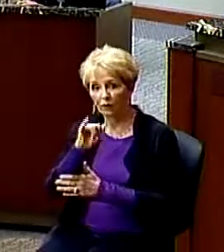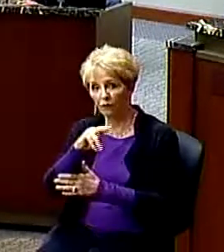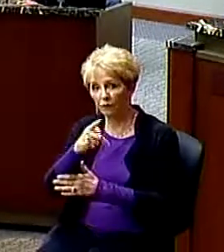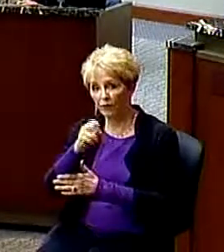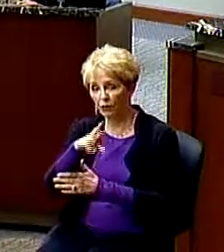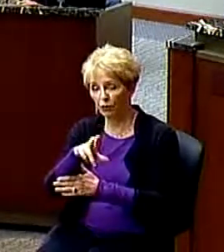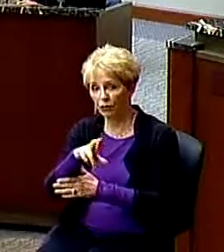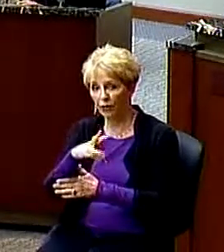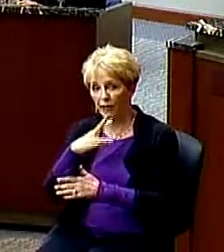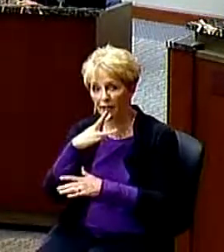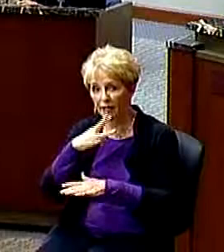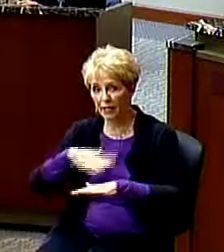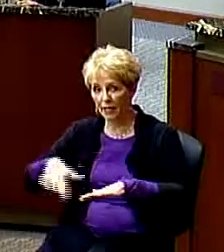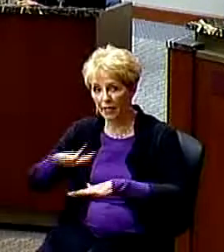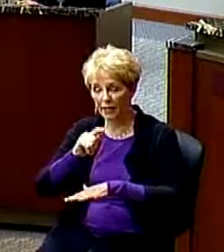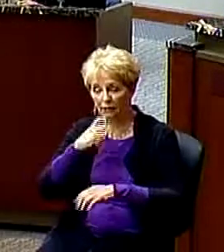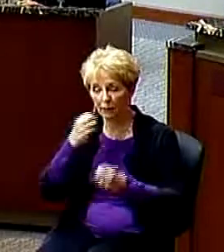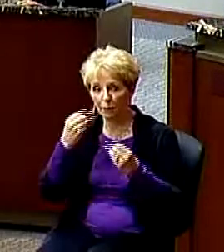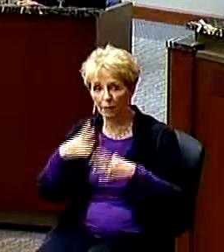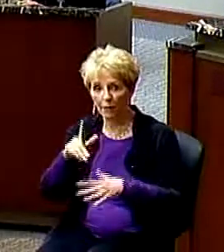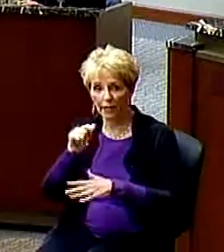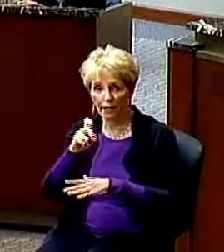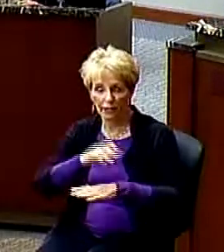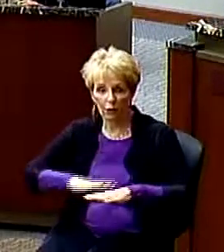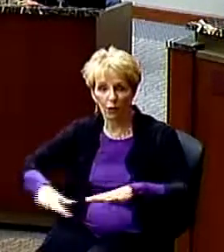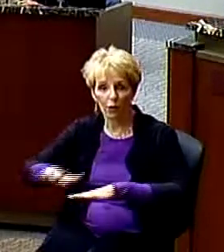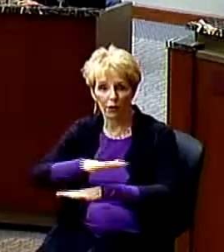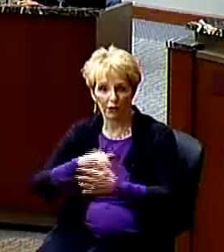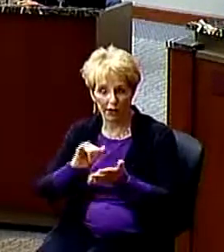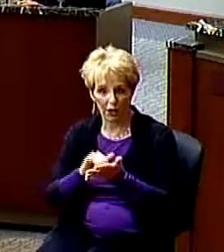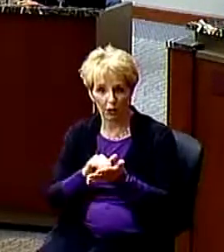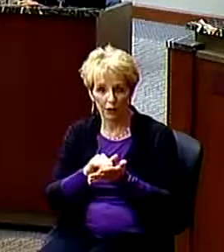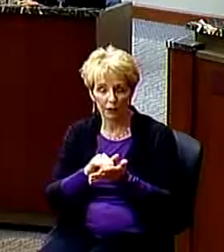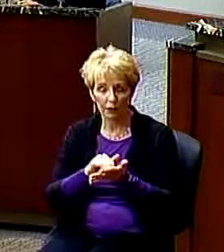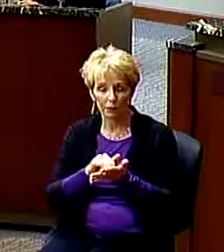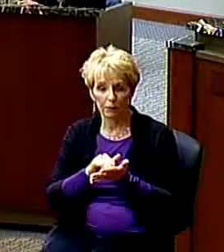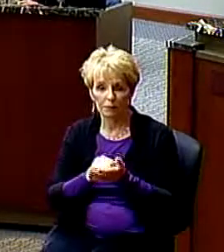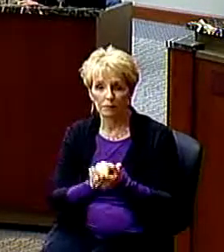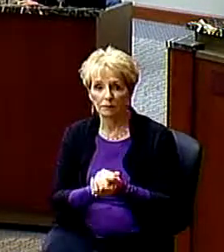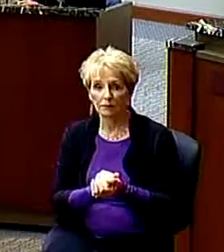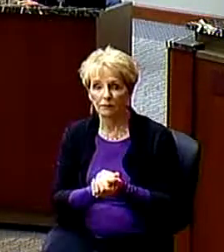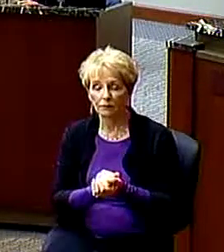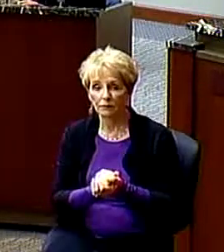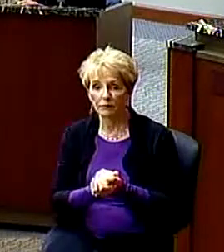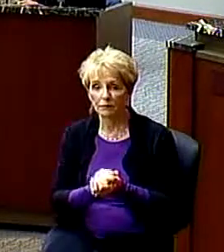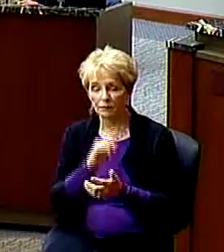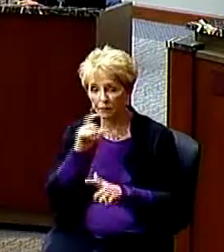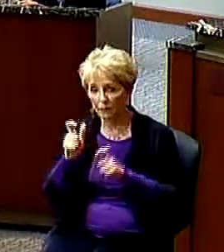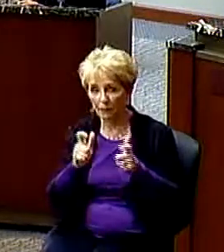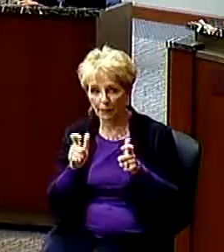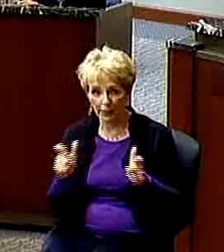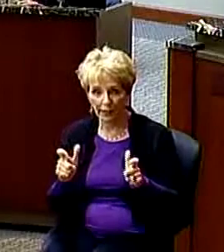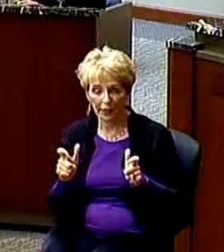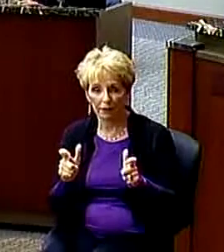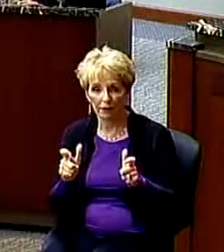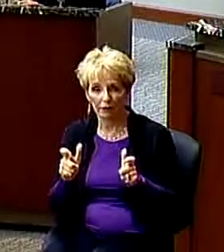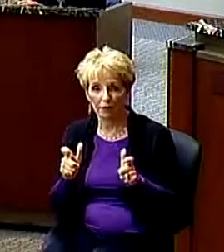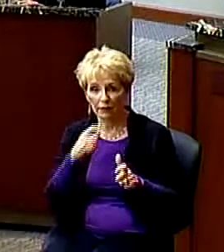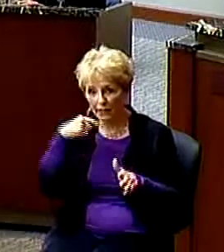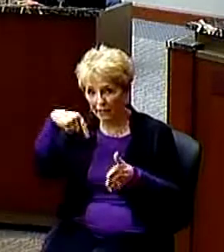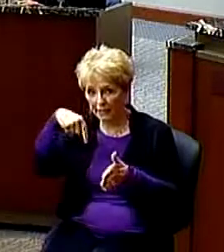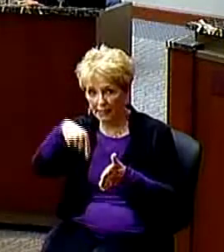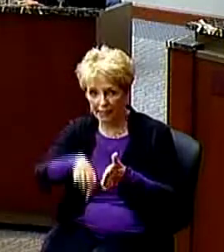Lakes. There are countless lakes across there, and they're big. They're